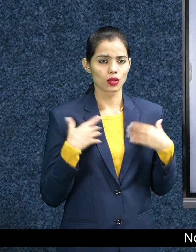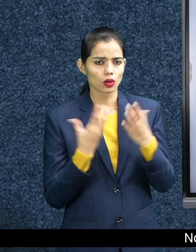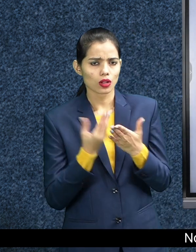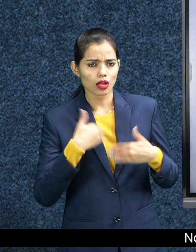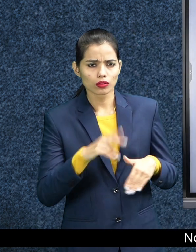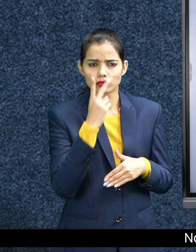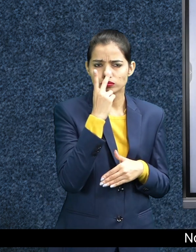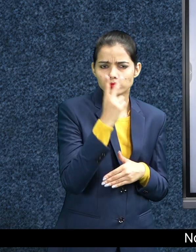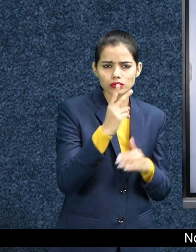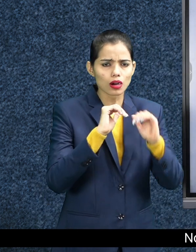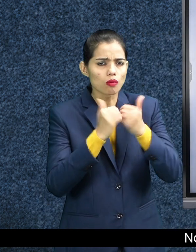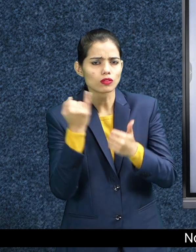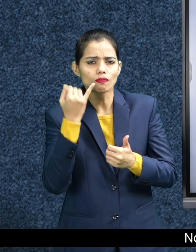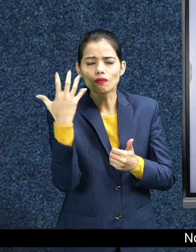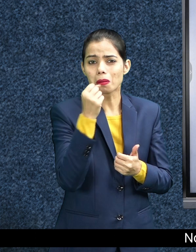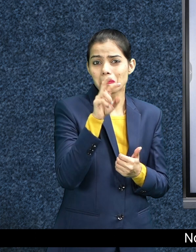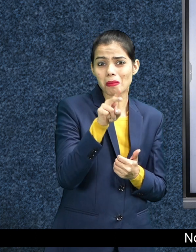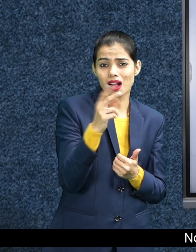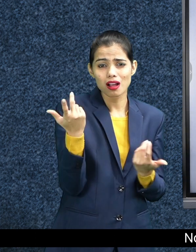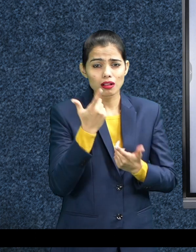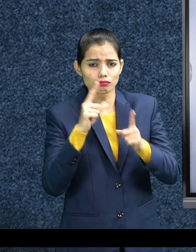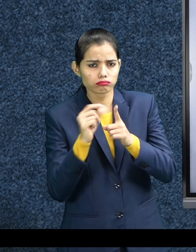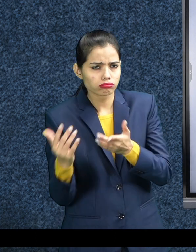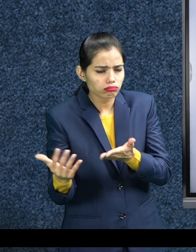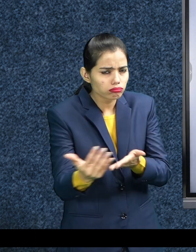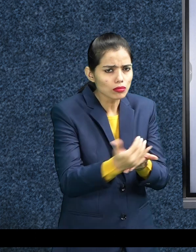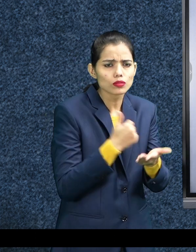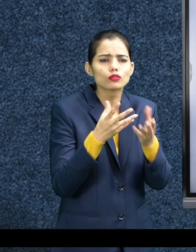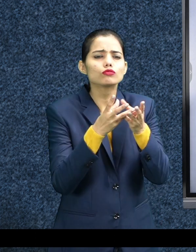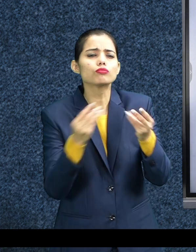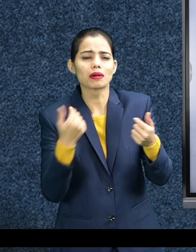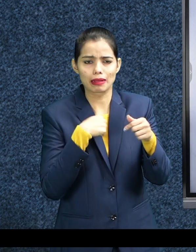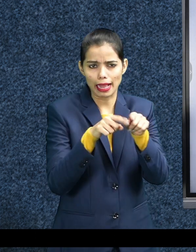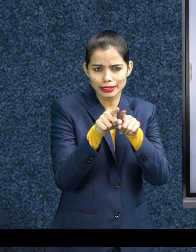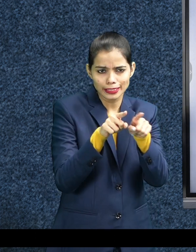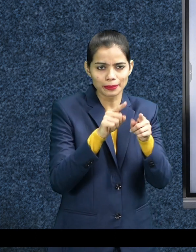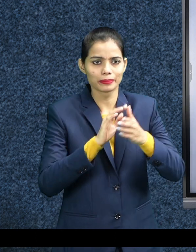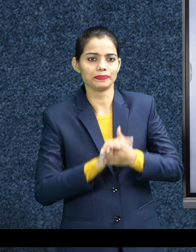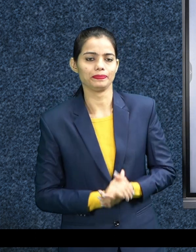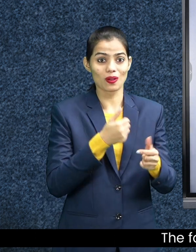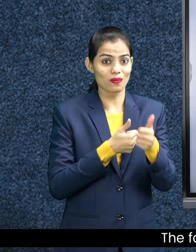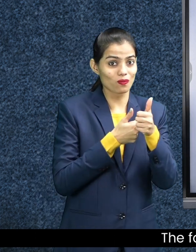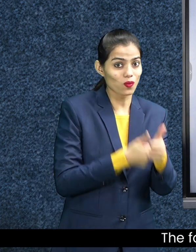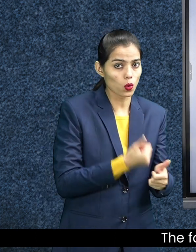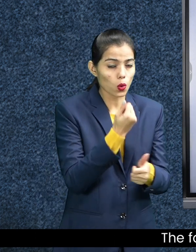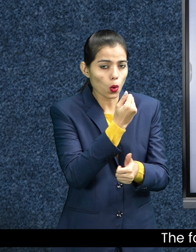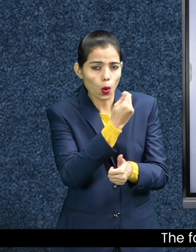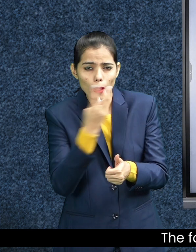Now, we will see how to find the mean of data set by solving an example. The following numbers of